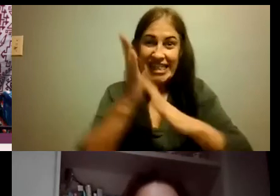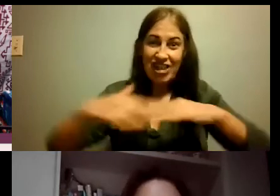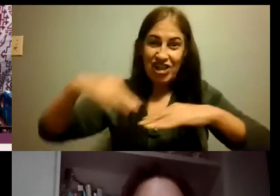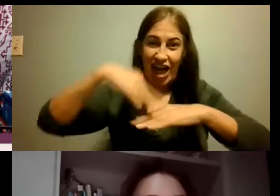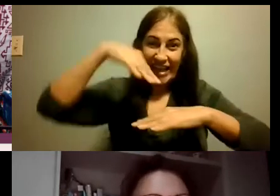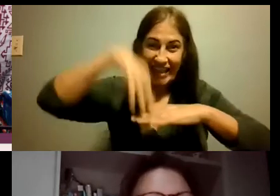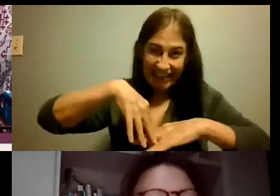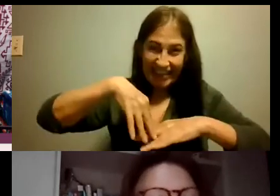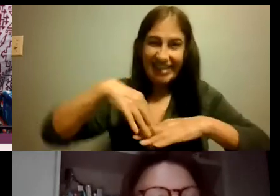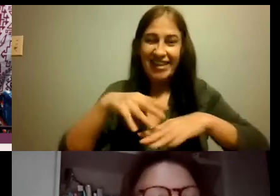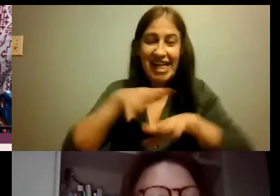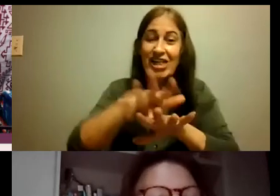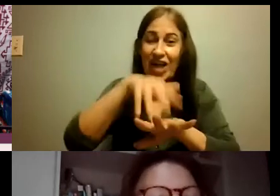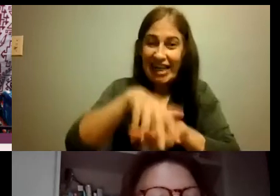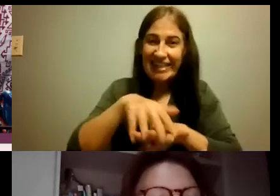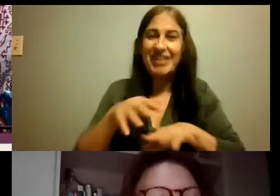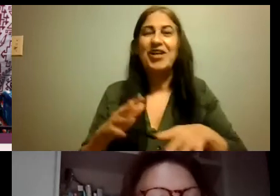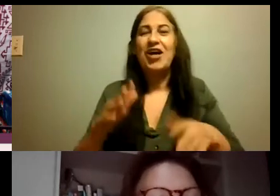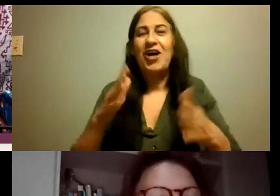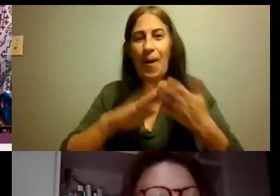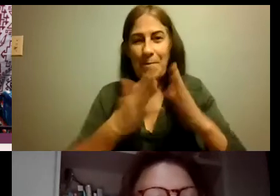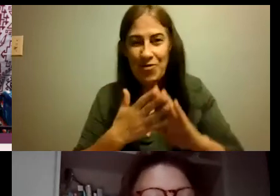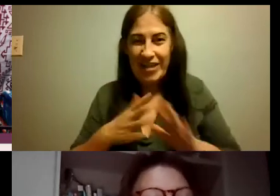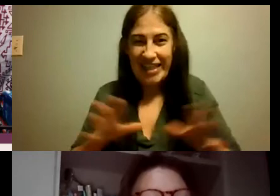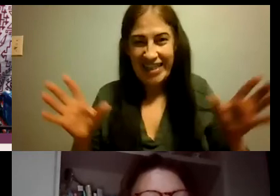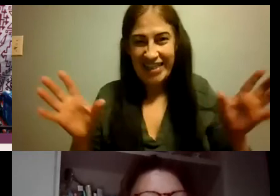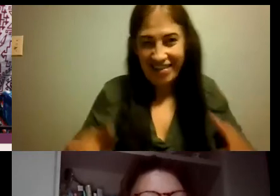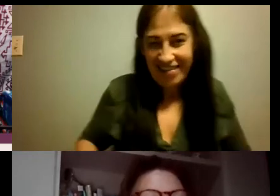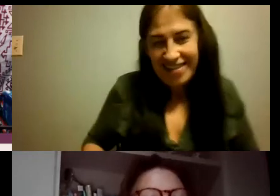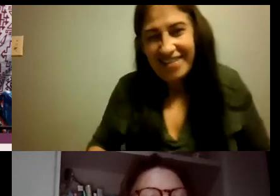come and just building this Indigenous community.